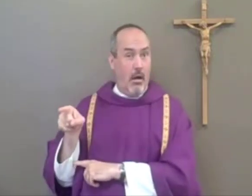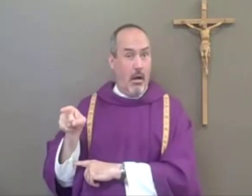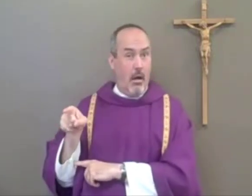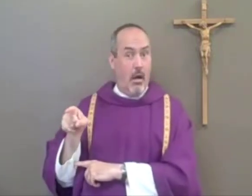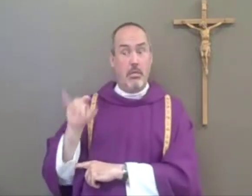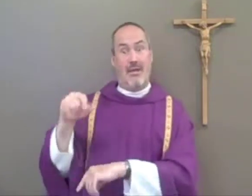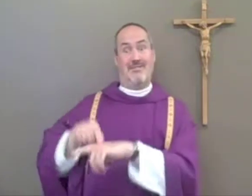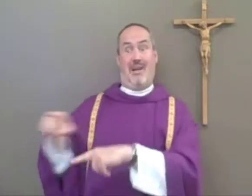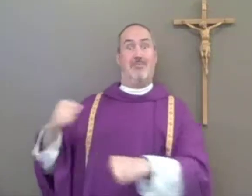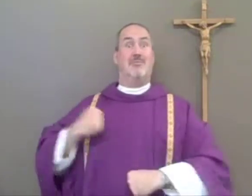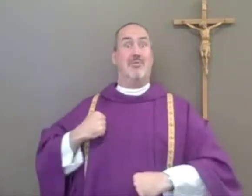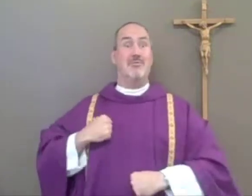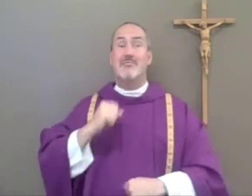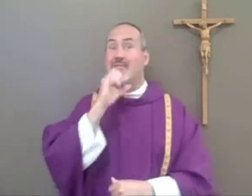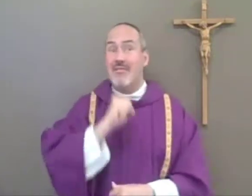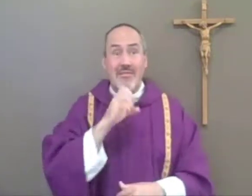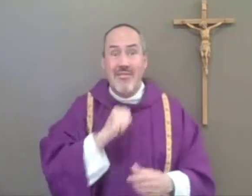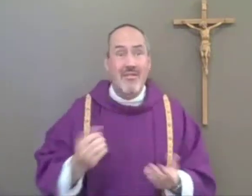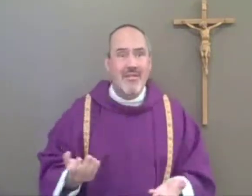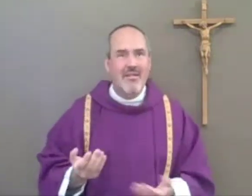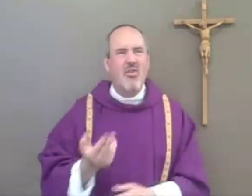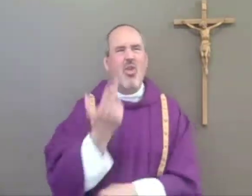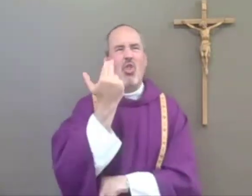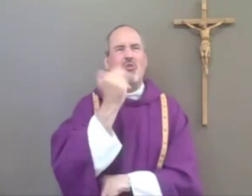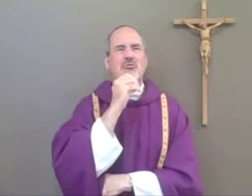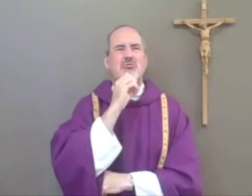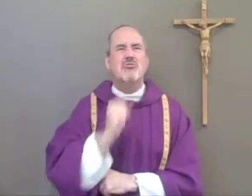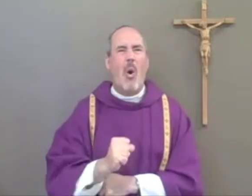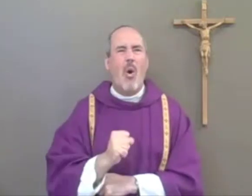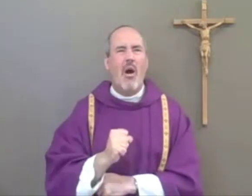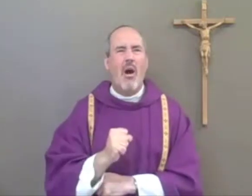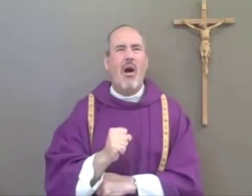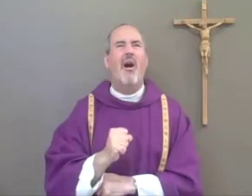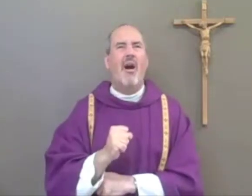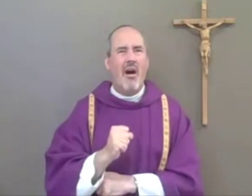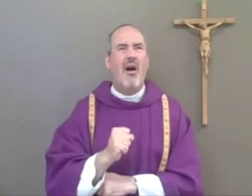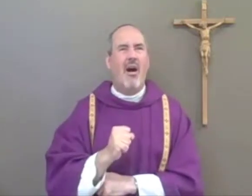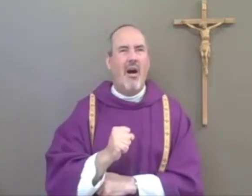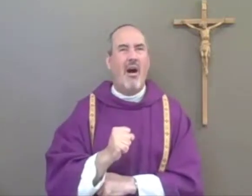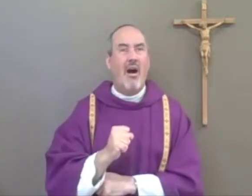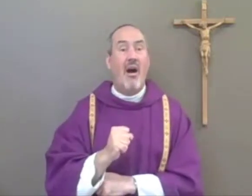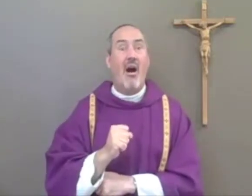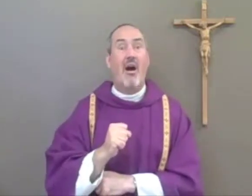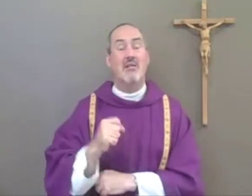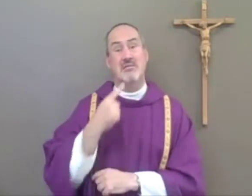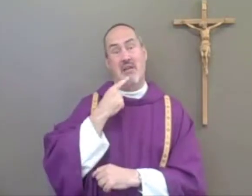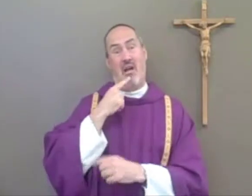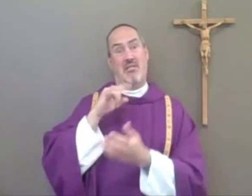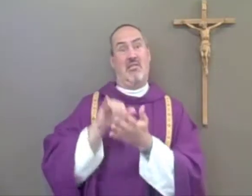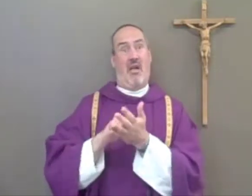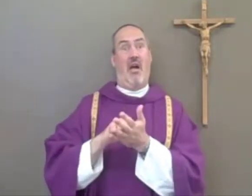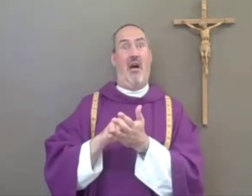fight against the governments. He joined that army when he was just 13 years old.